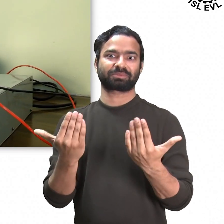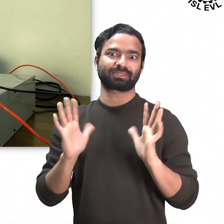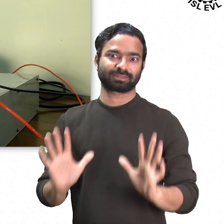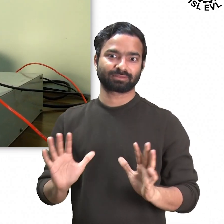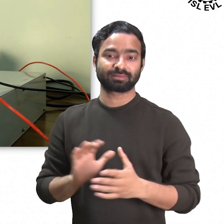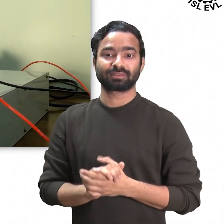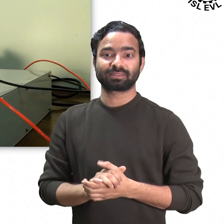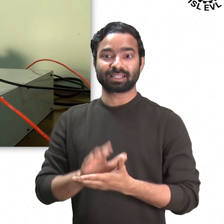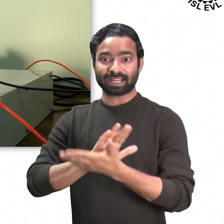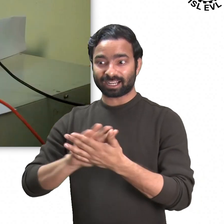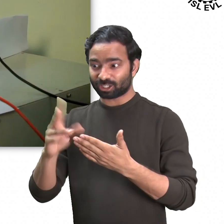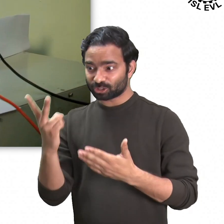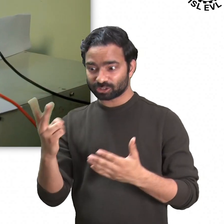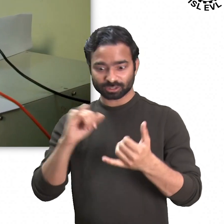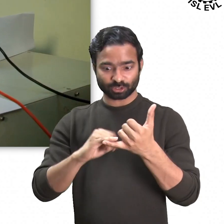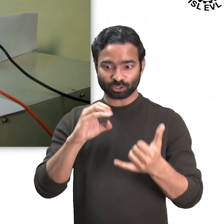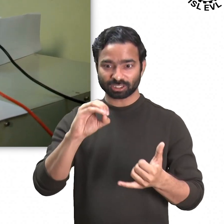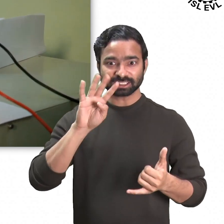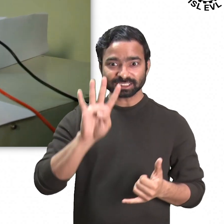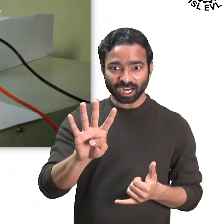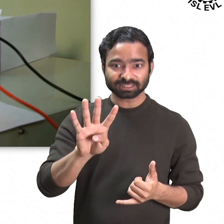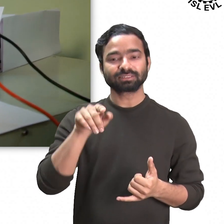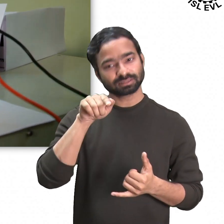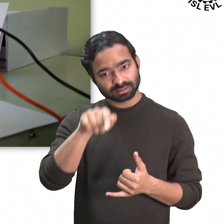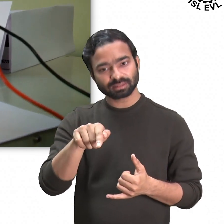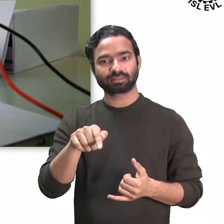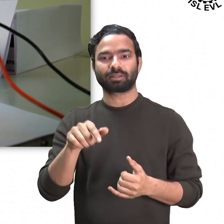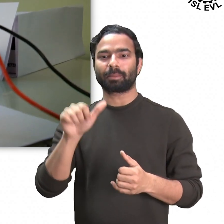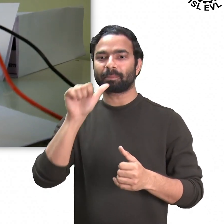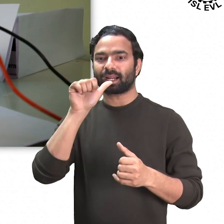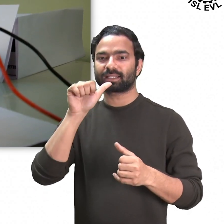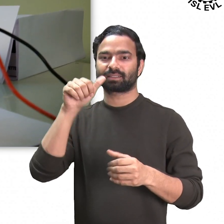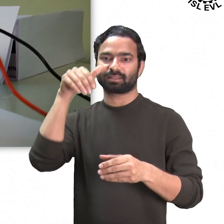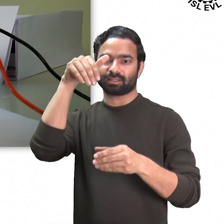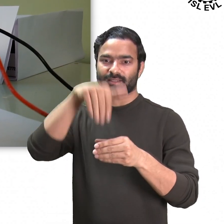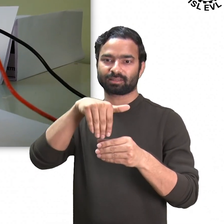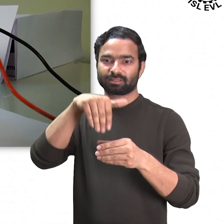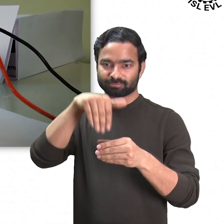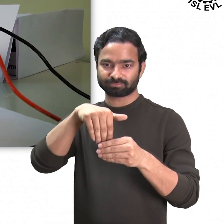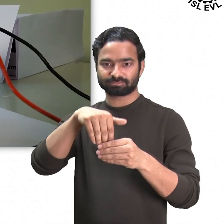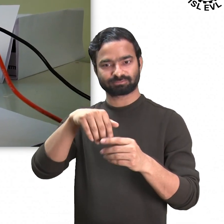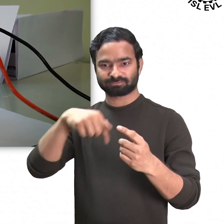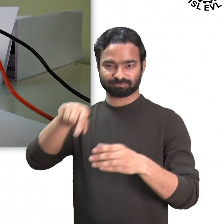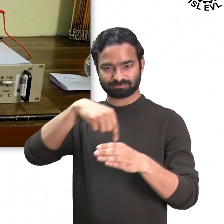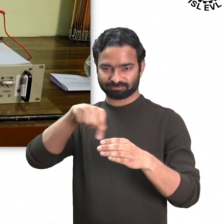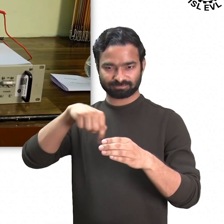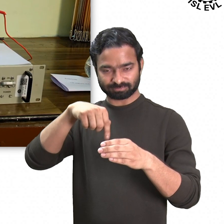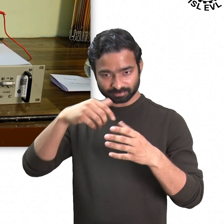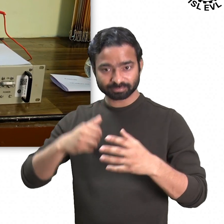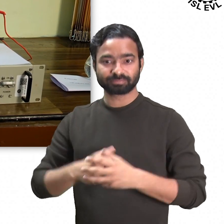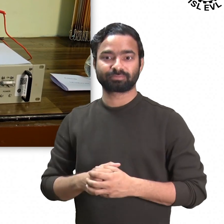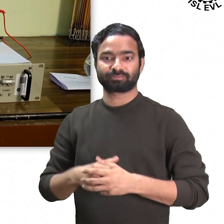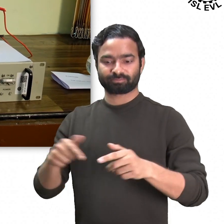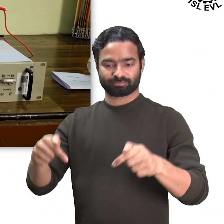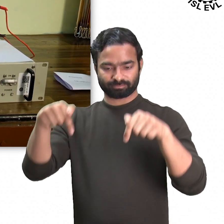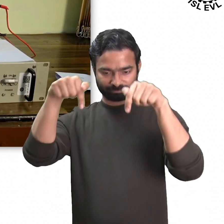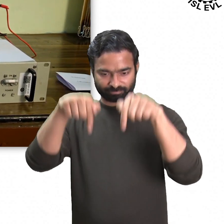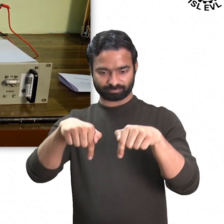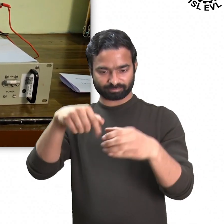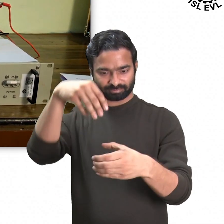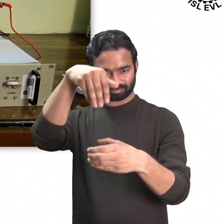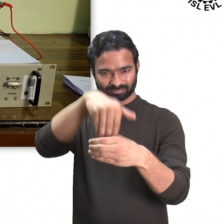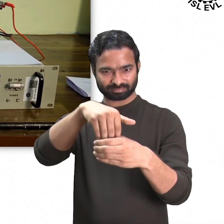The sulfuric acid serves as an electrolyte due to its high ionic conductivity and thermal stability. The electrodes